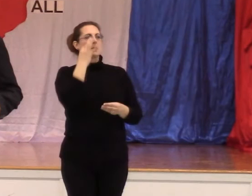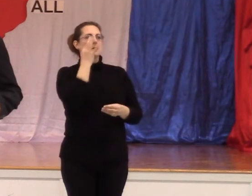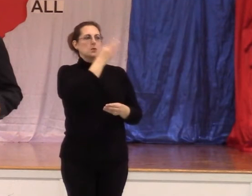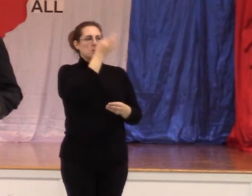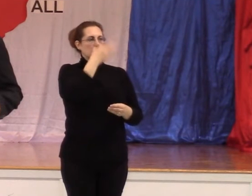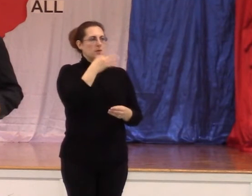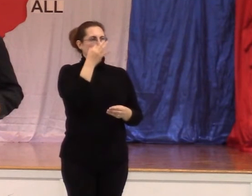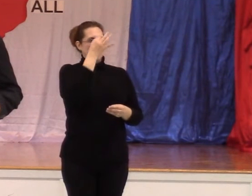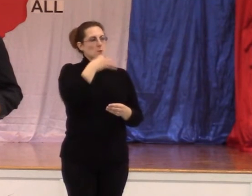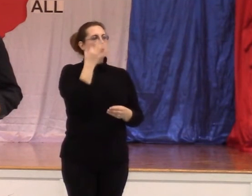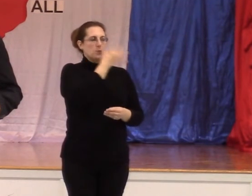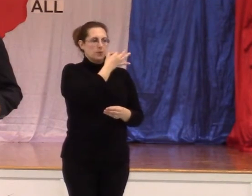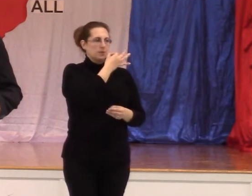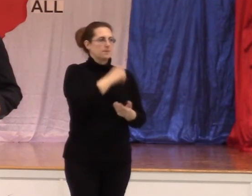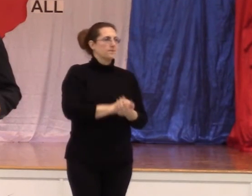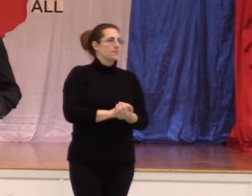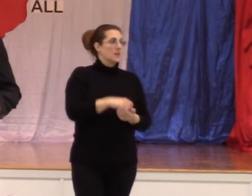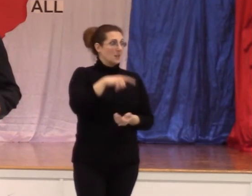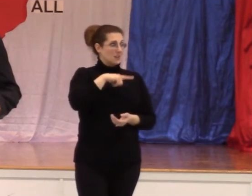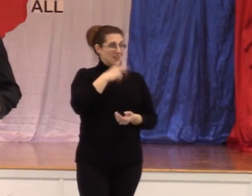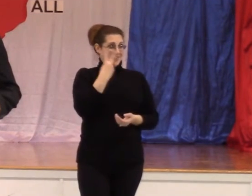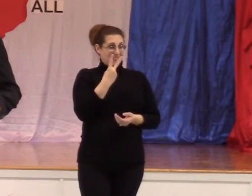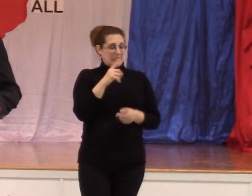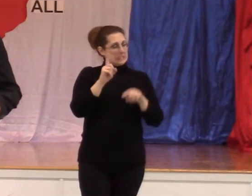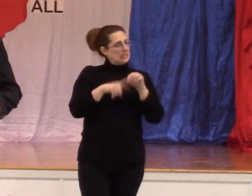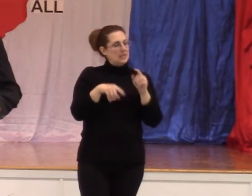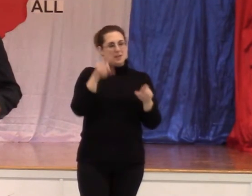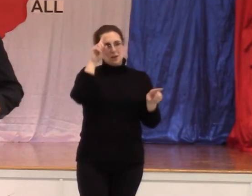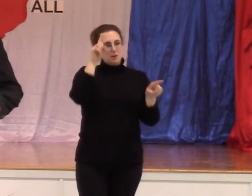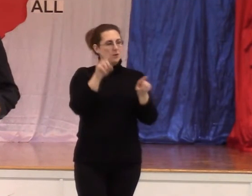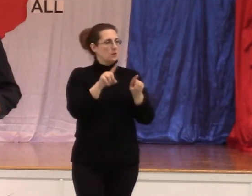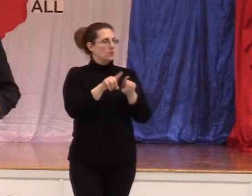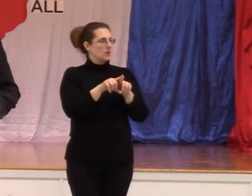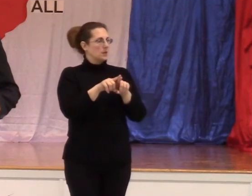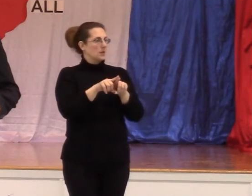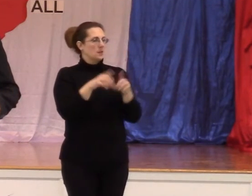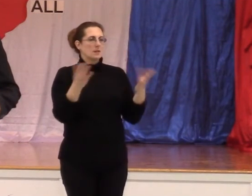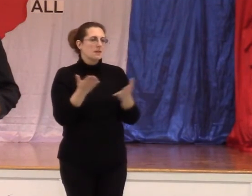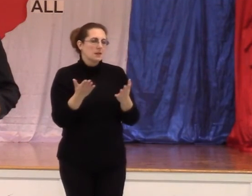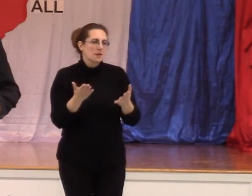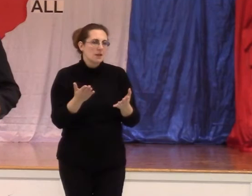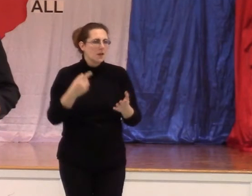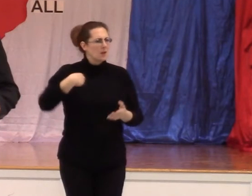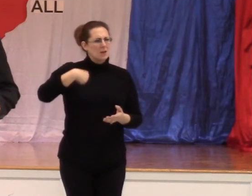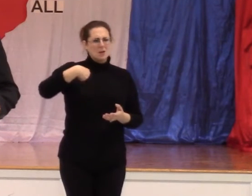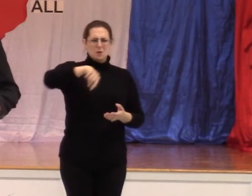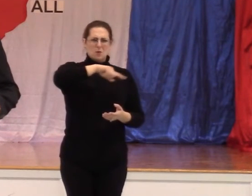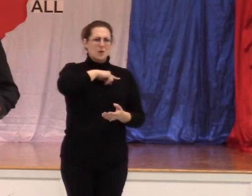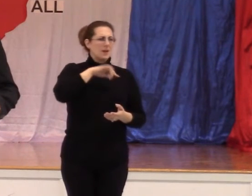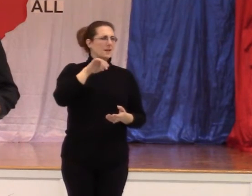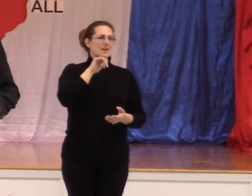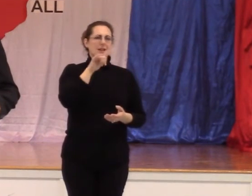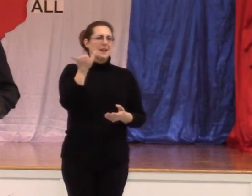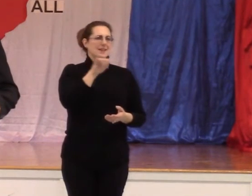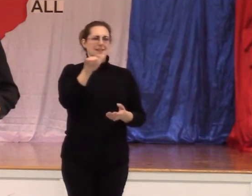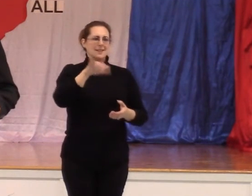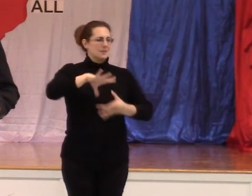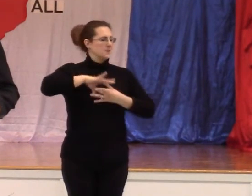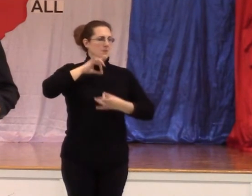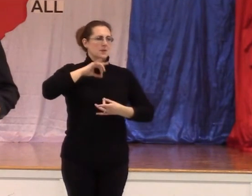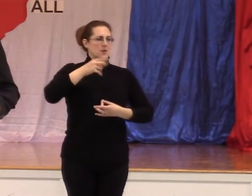Right? And Luther, seeing that they could not agree on the Lord's Supper, says what of Zwingli? We are not of the same spirit.